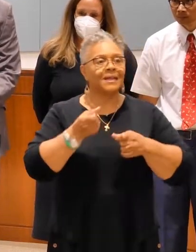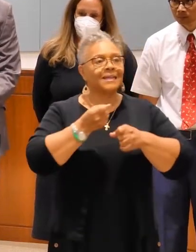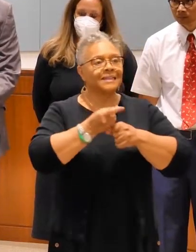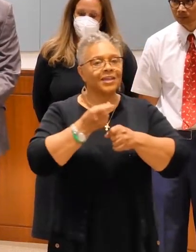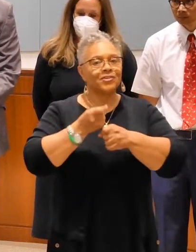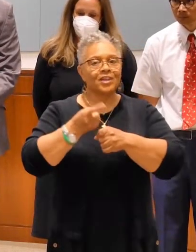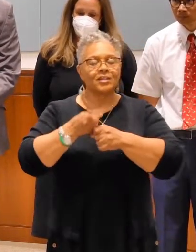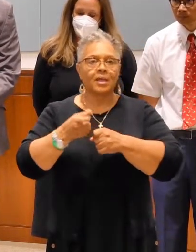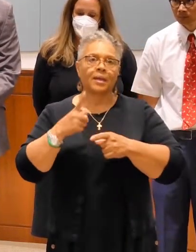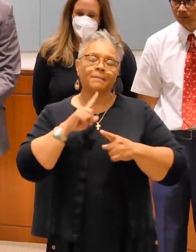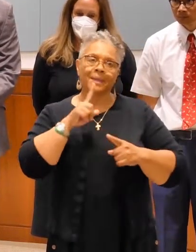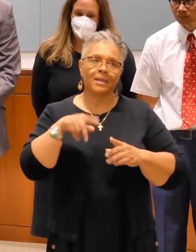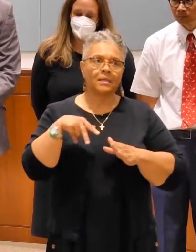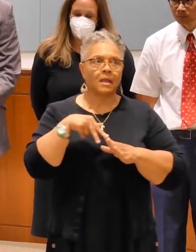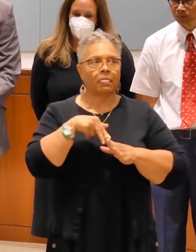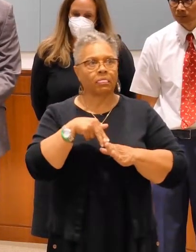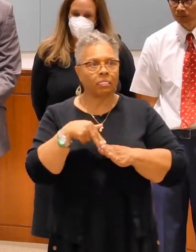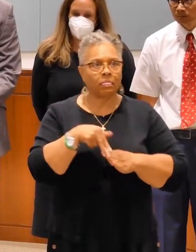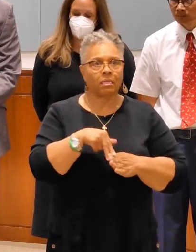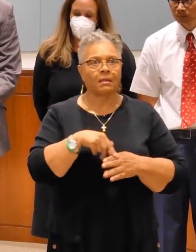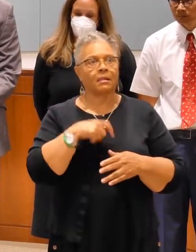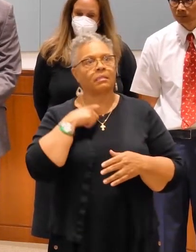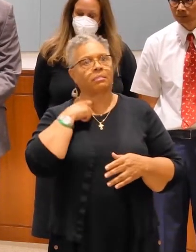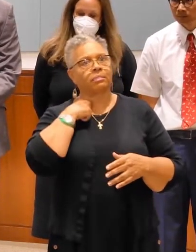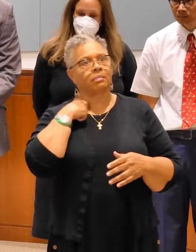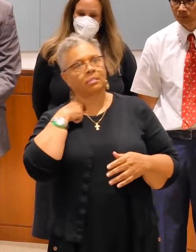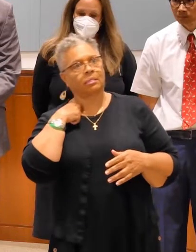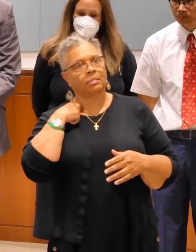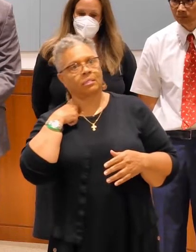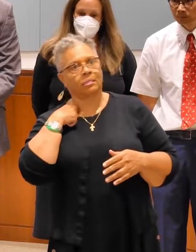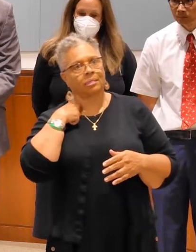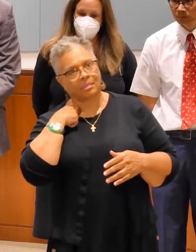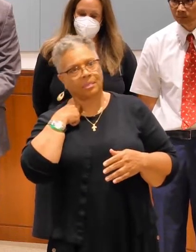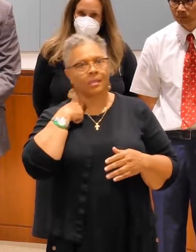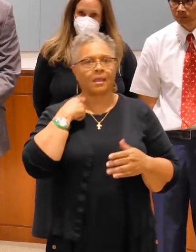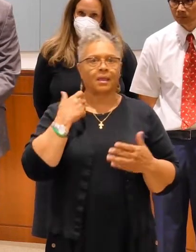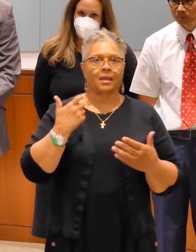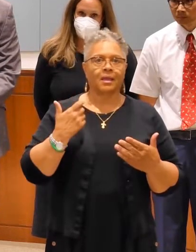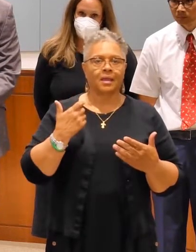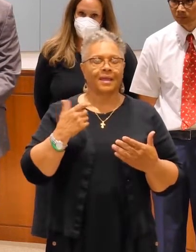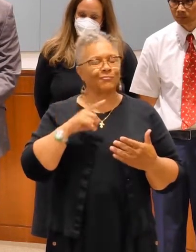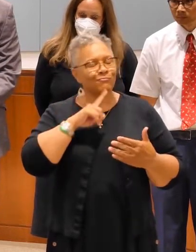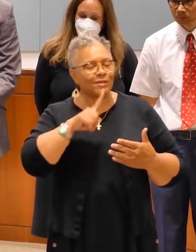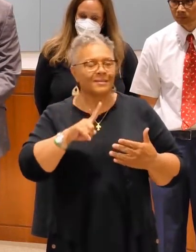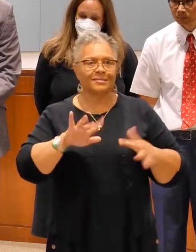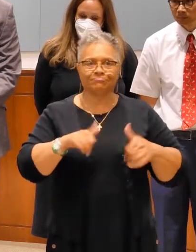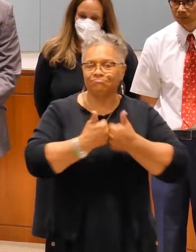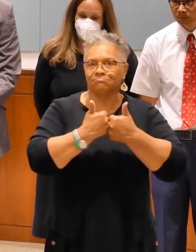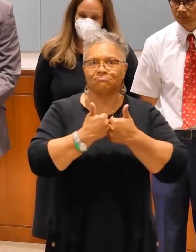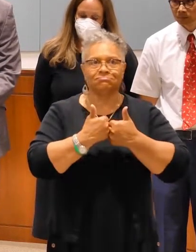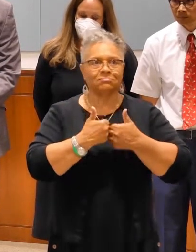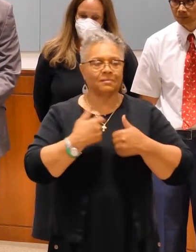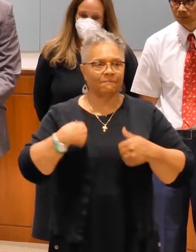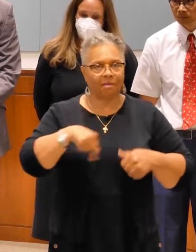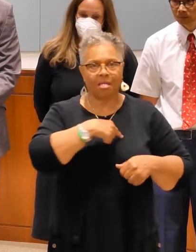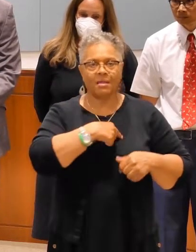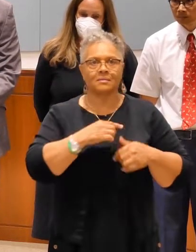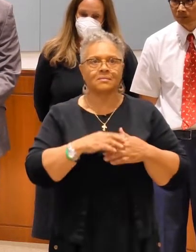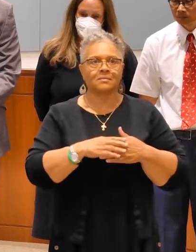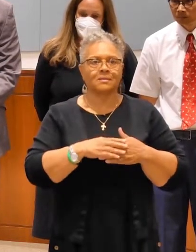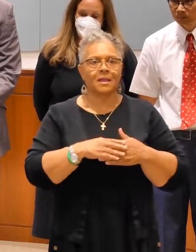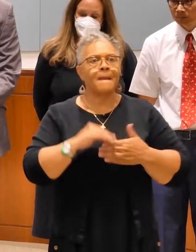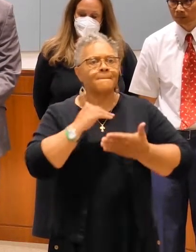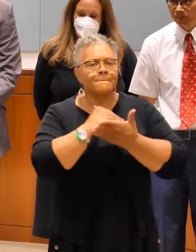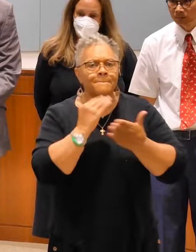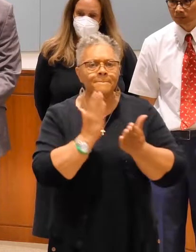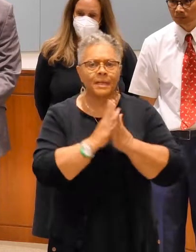being straddled by this and having this as an albatross around our proverbial necks has created many challenges for us. Our